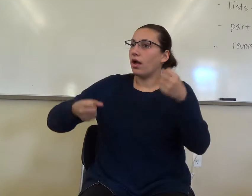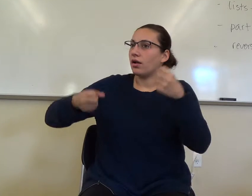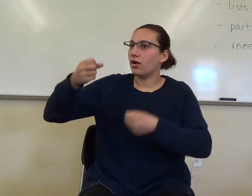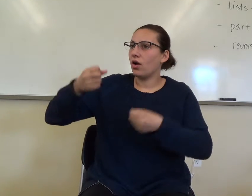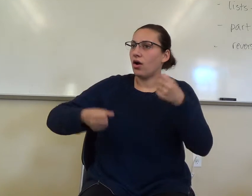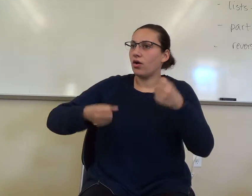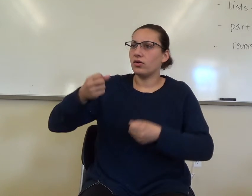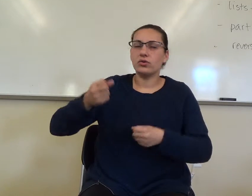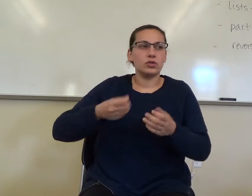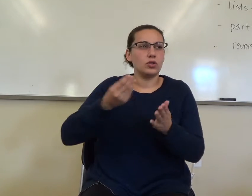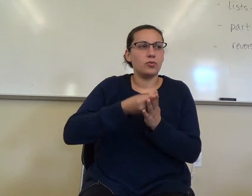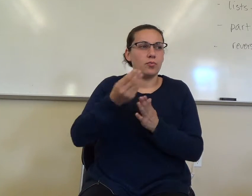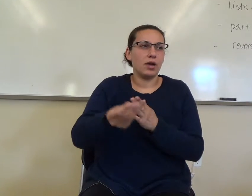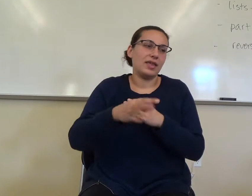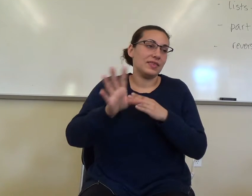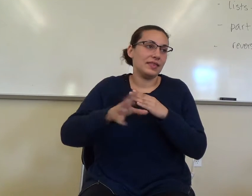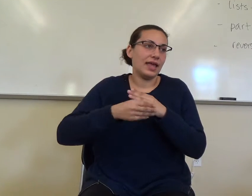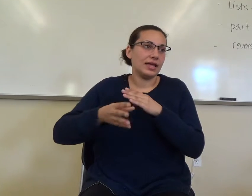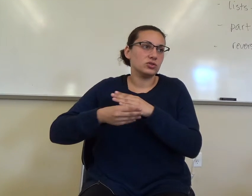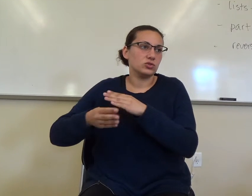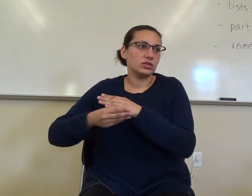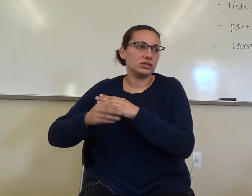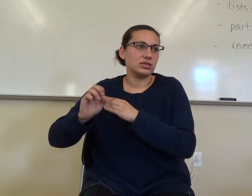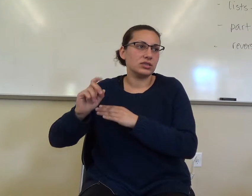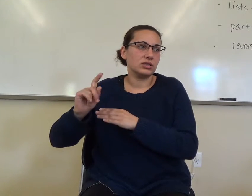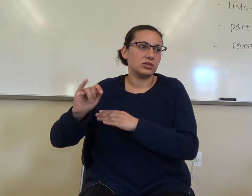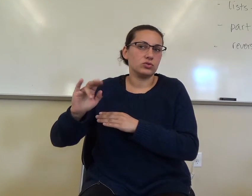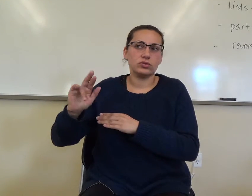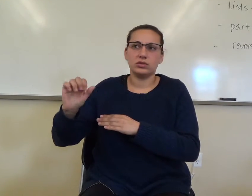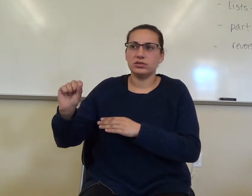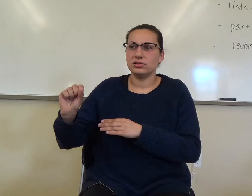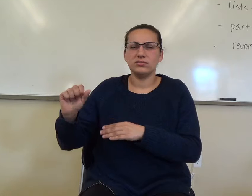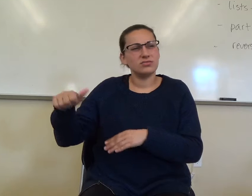the extras, is that what they're called? There's another word for that.